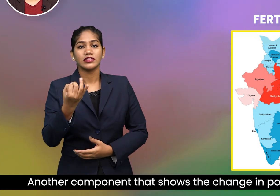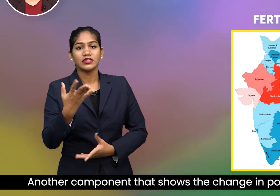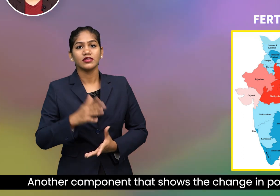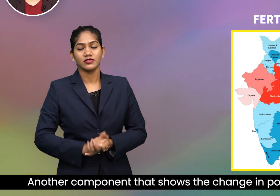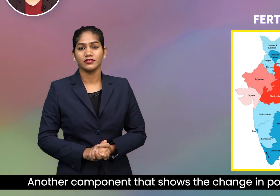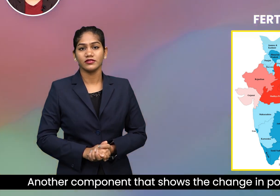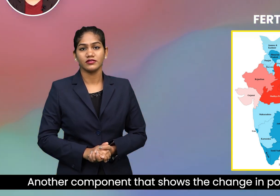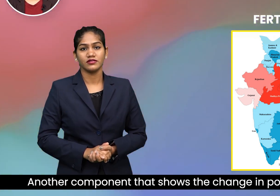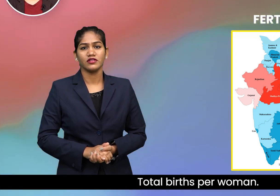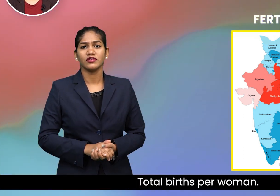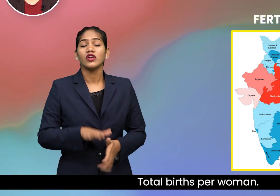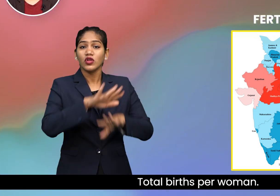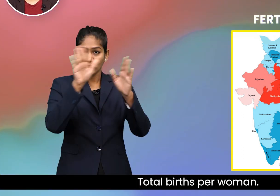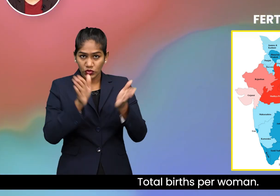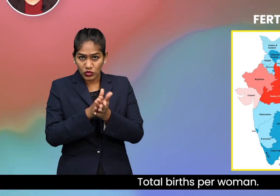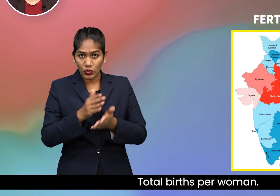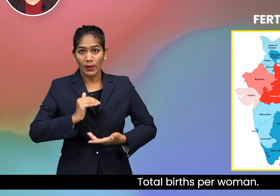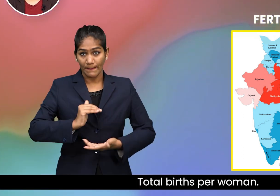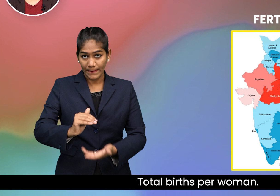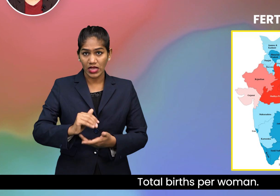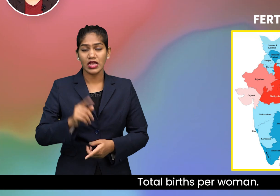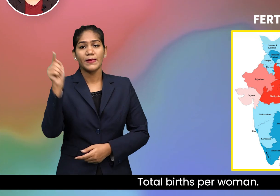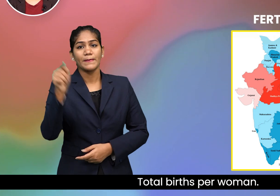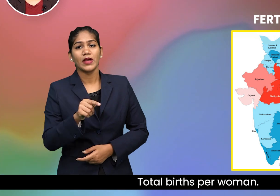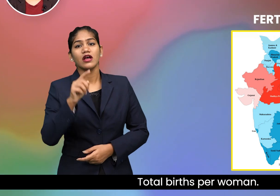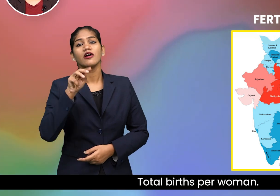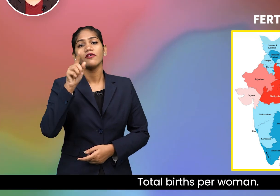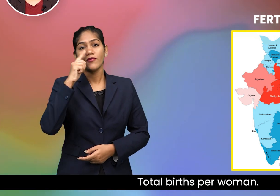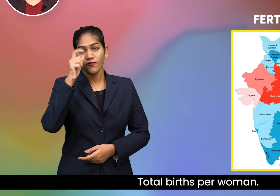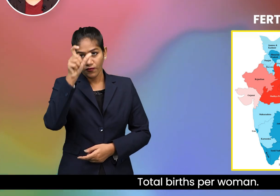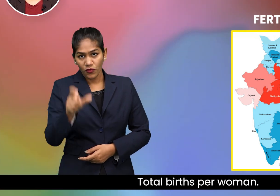rate. Total births per woman.